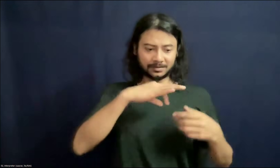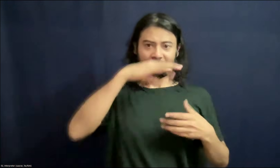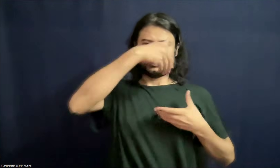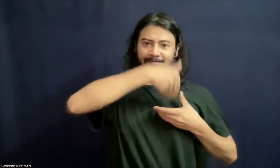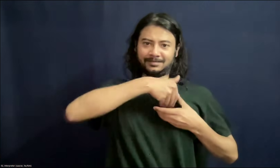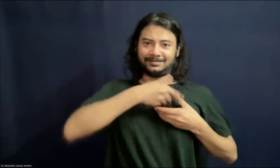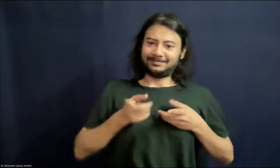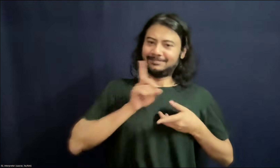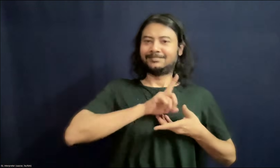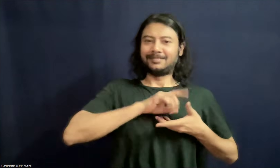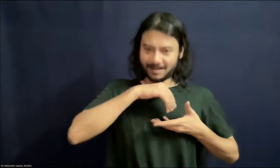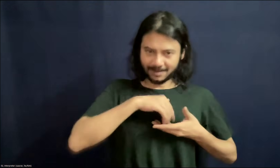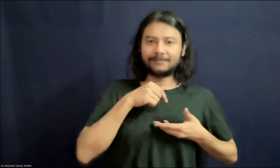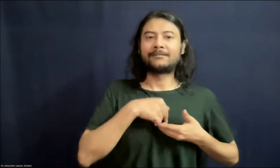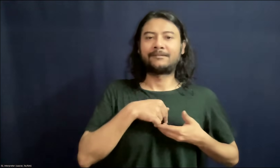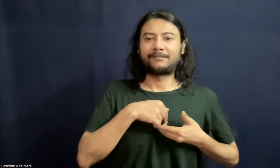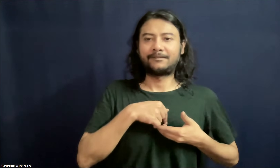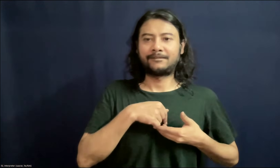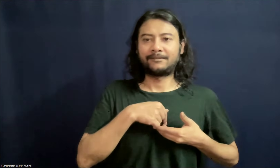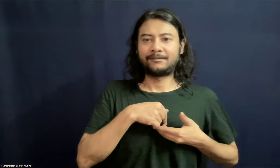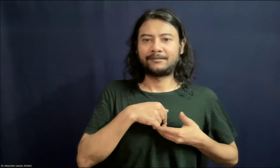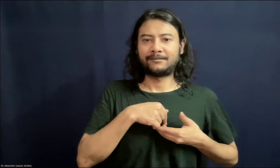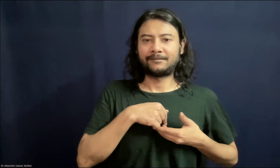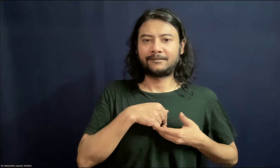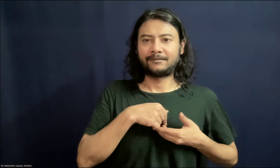So in this verse, Krishna is saying